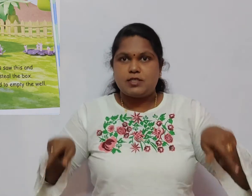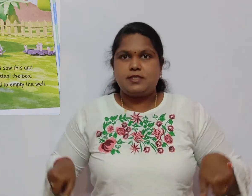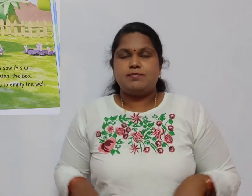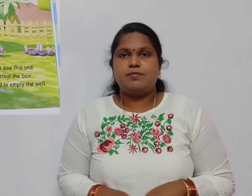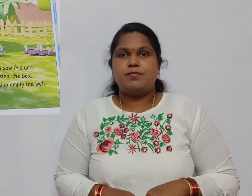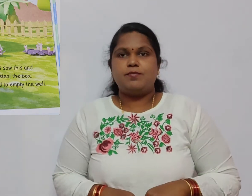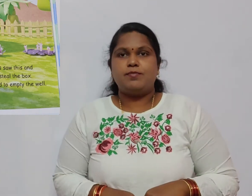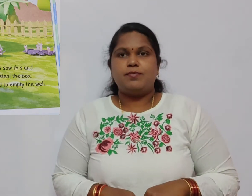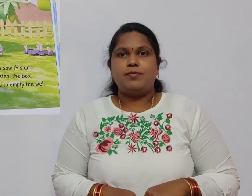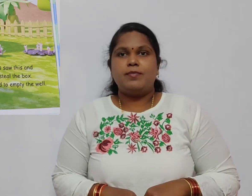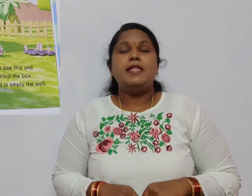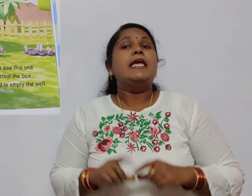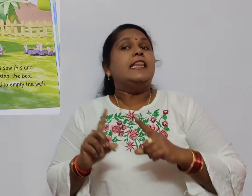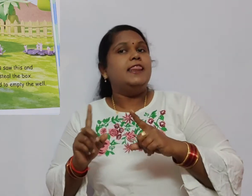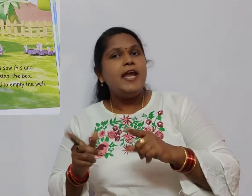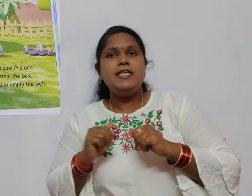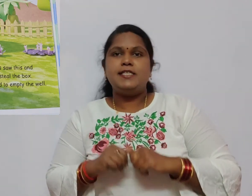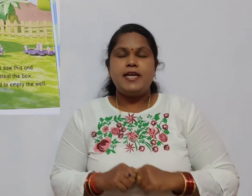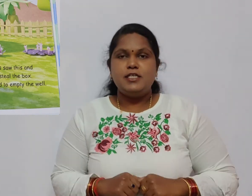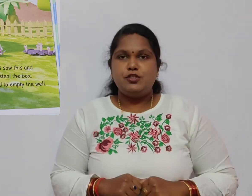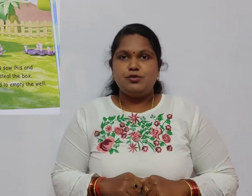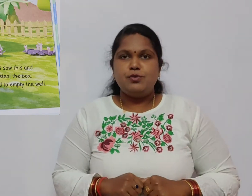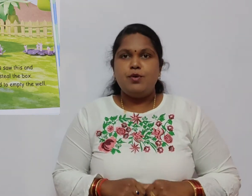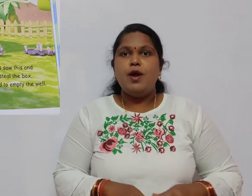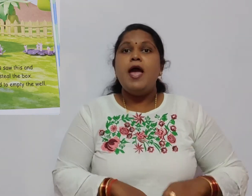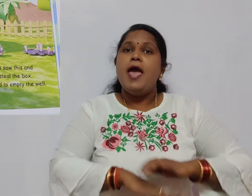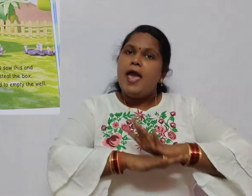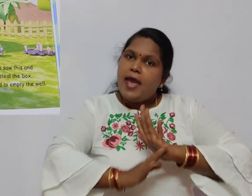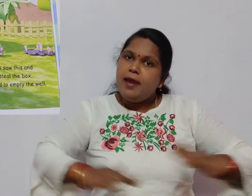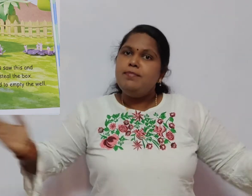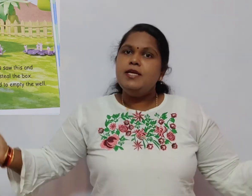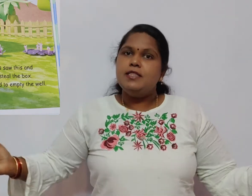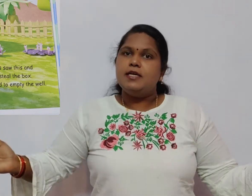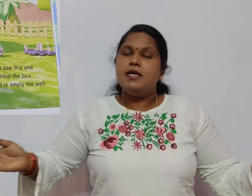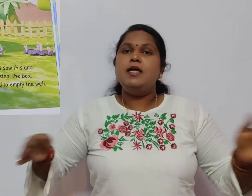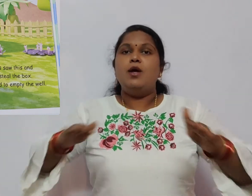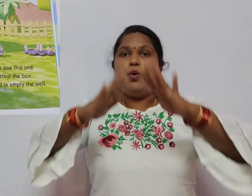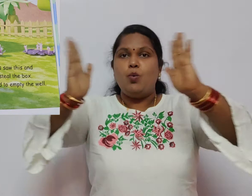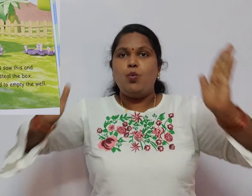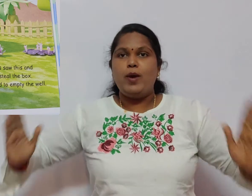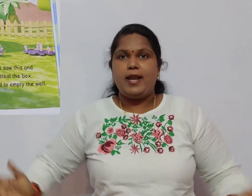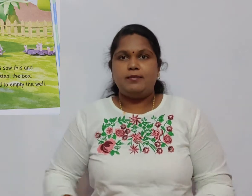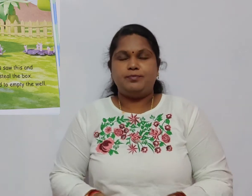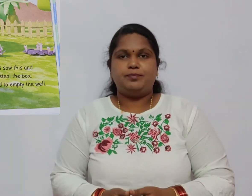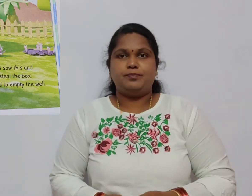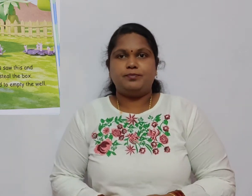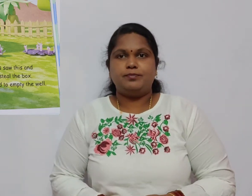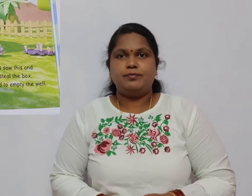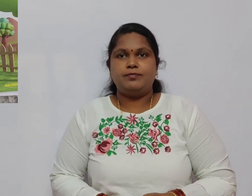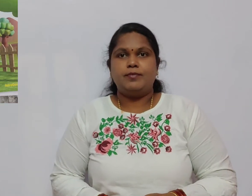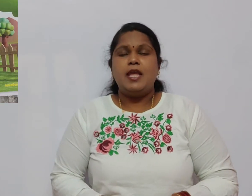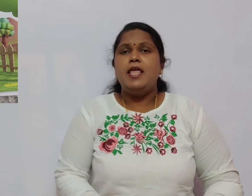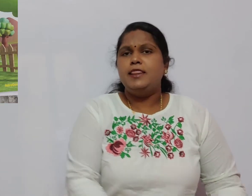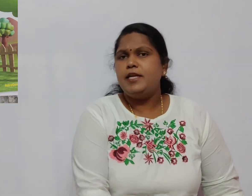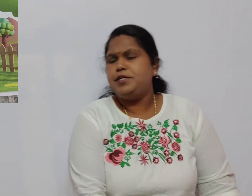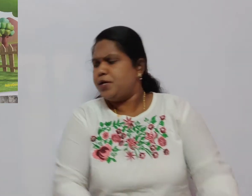box. They decided to empty the well. They